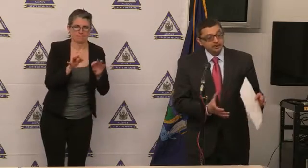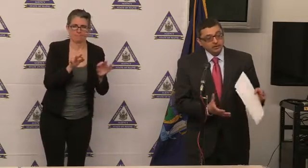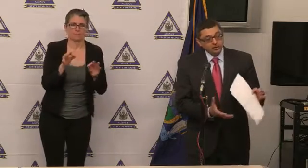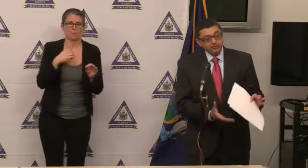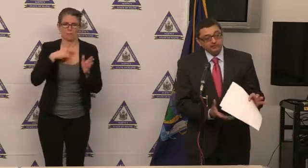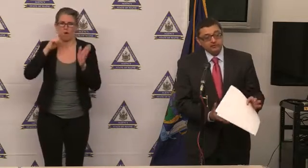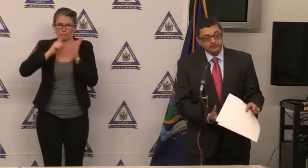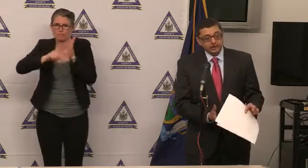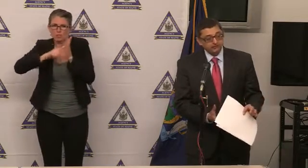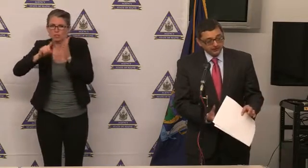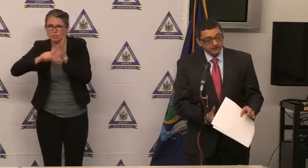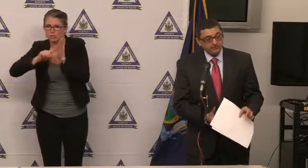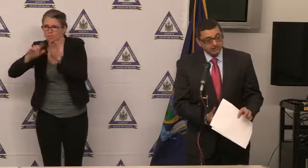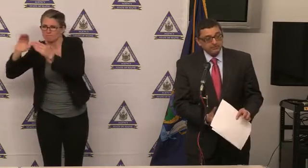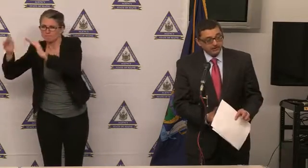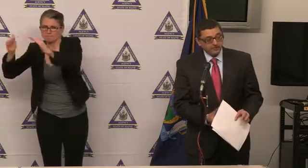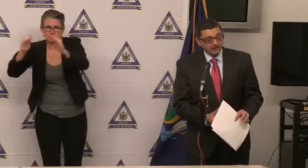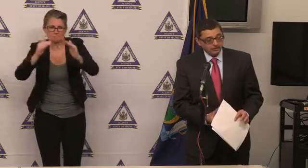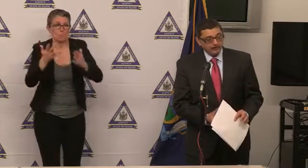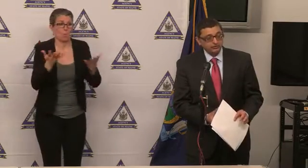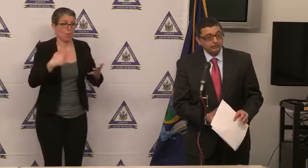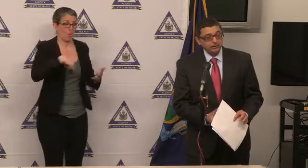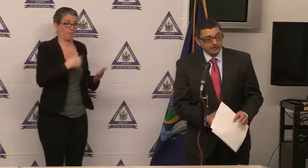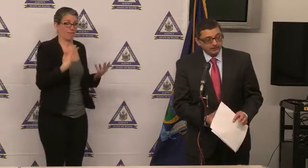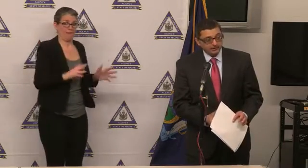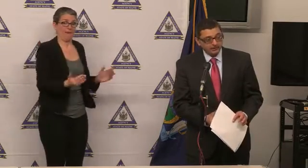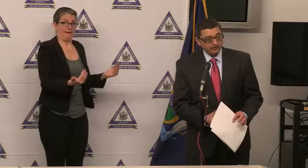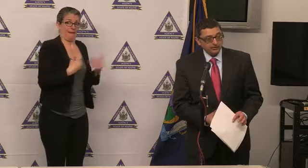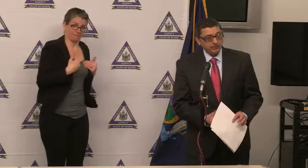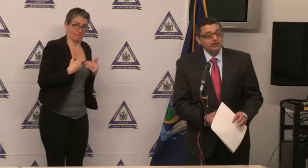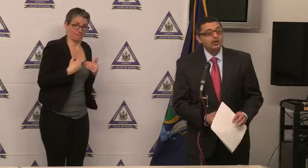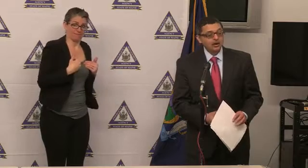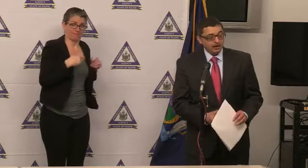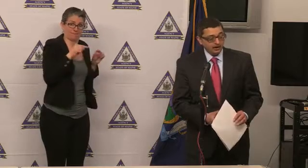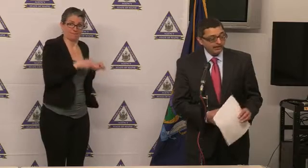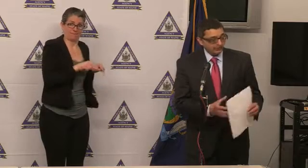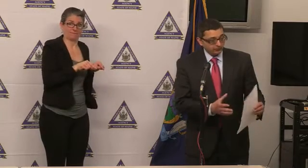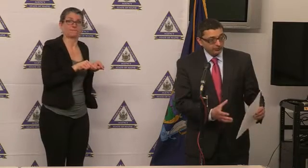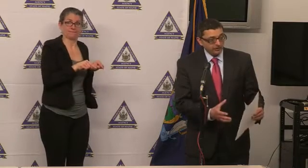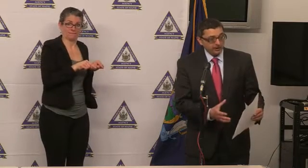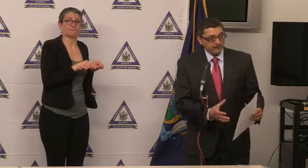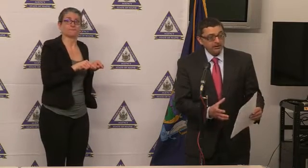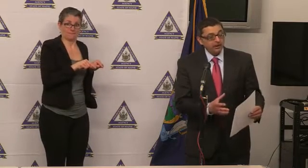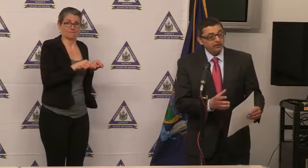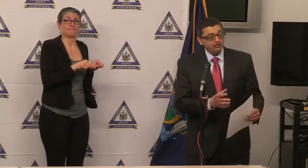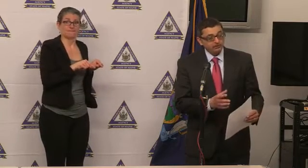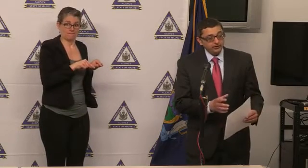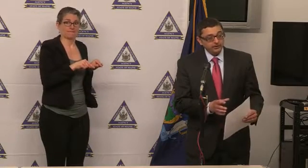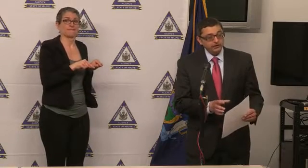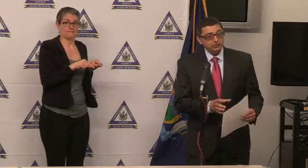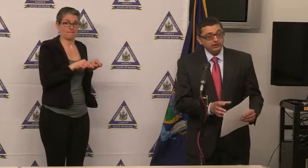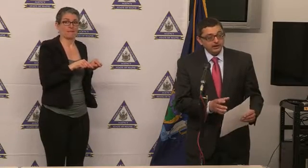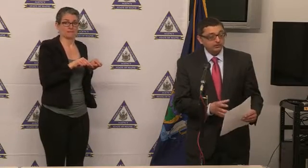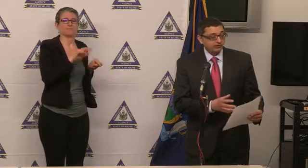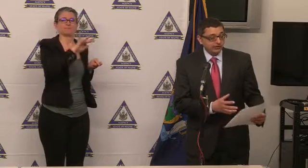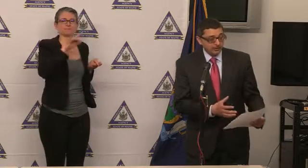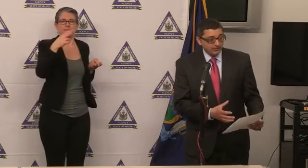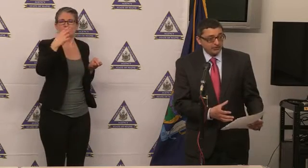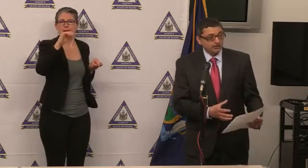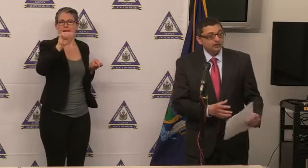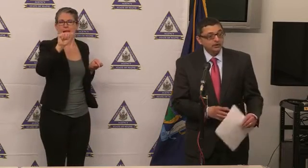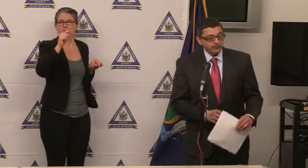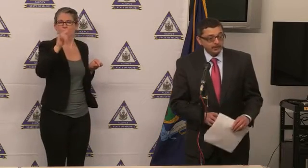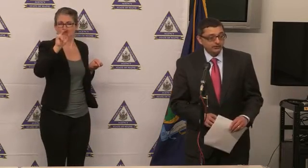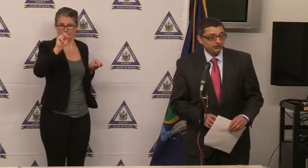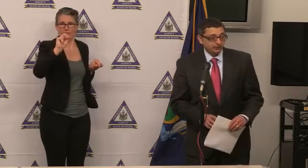the equipment itself is made by the manufacturer Quigen. And that's the one we have right now. The reagent, the